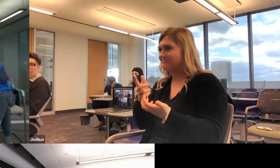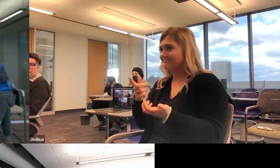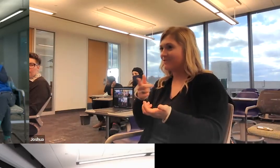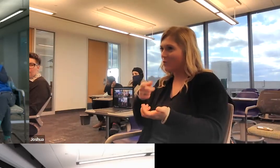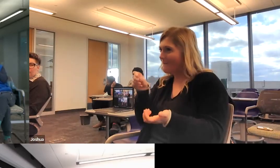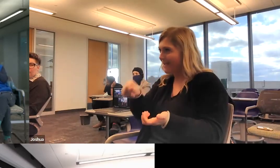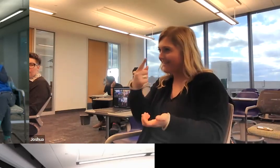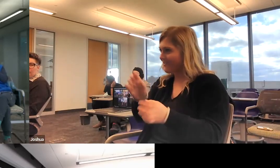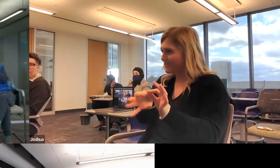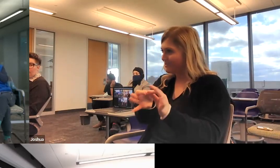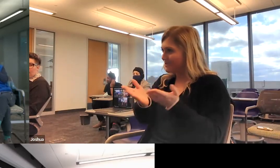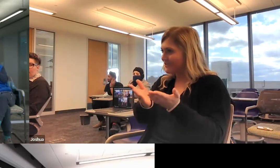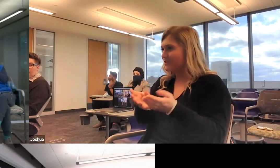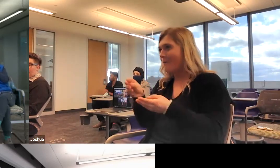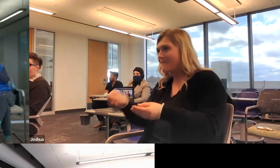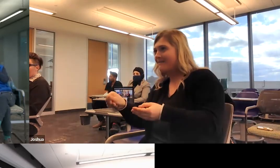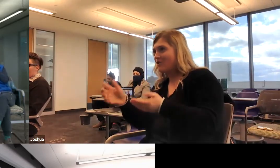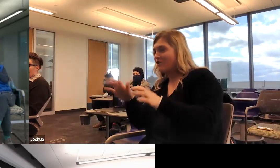it, maybe.